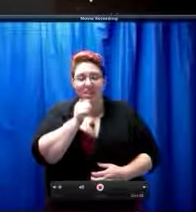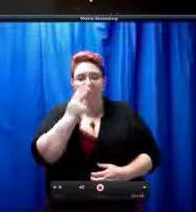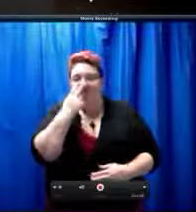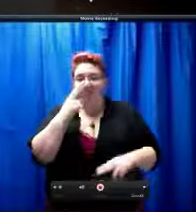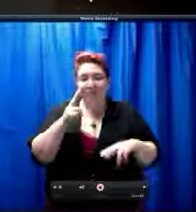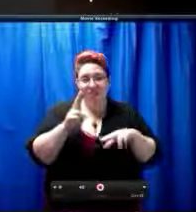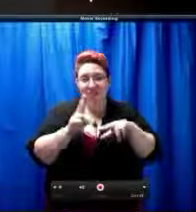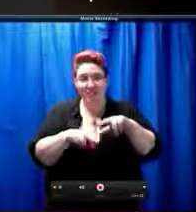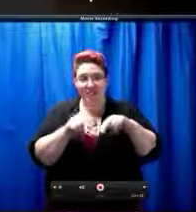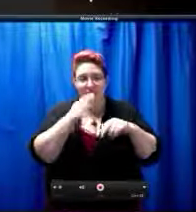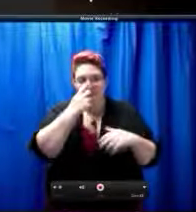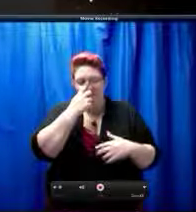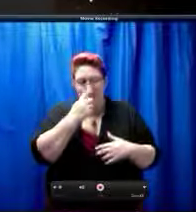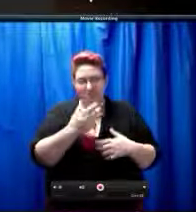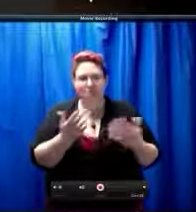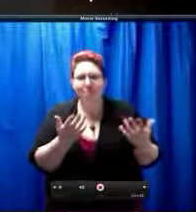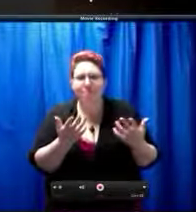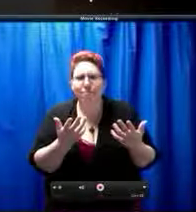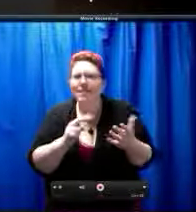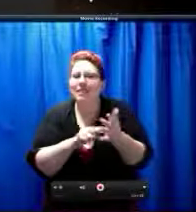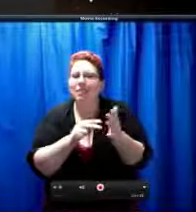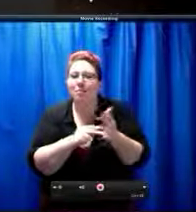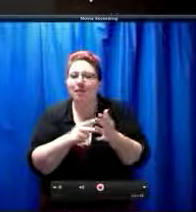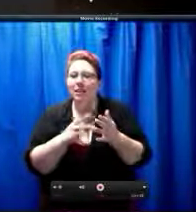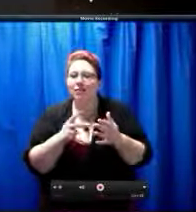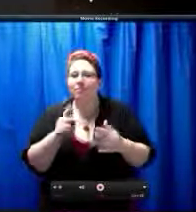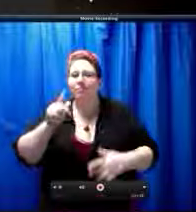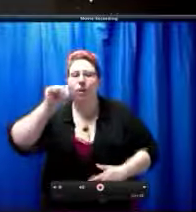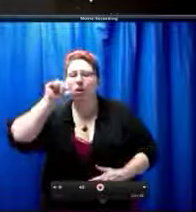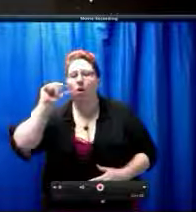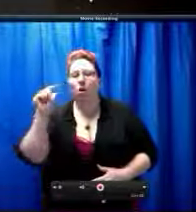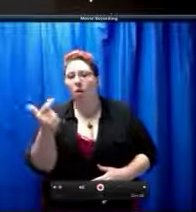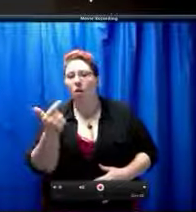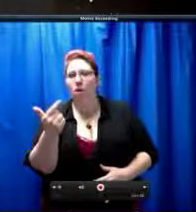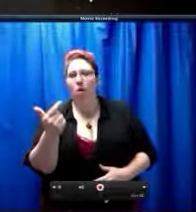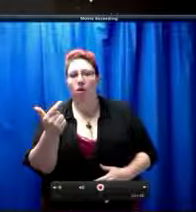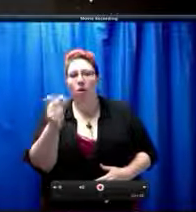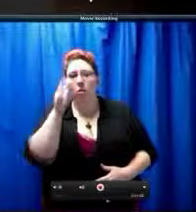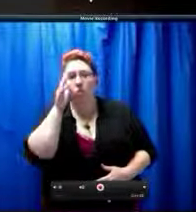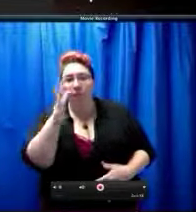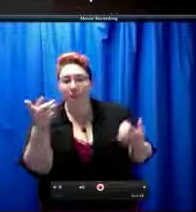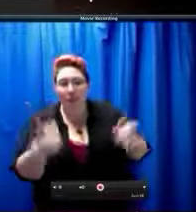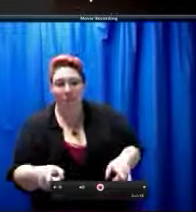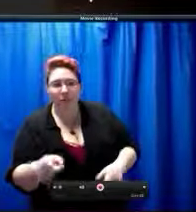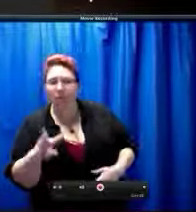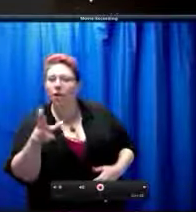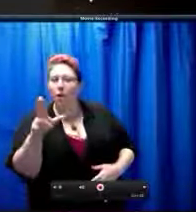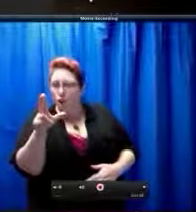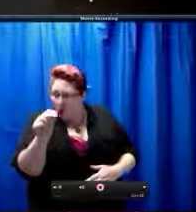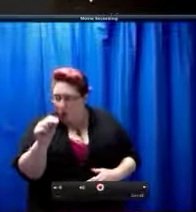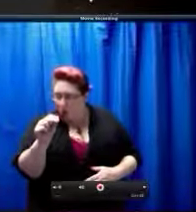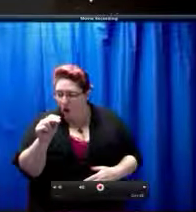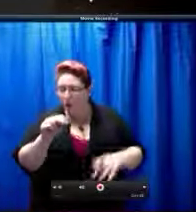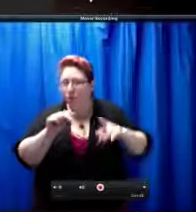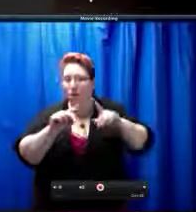that mean, oh my gosh, we're all going to end up this way? No. It just means you really have to be smart about what you're doing. So please think about